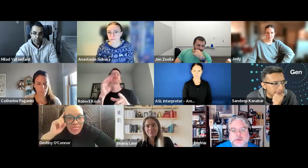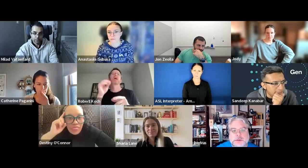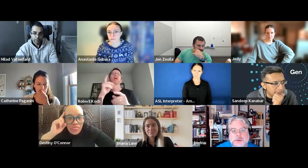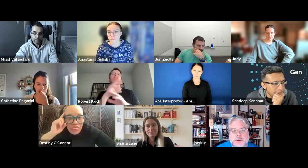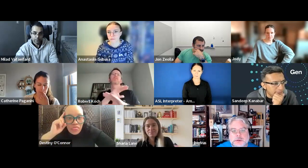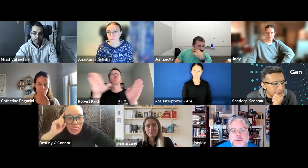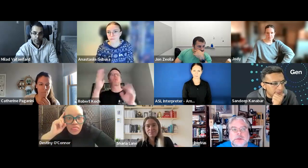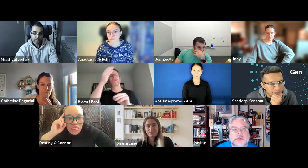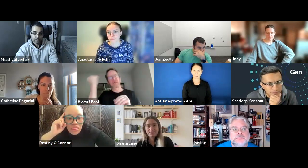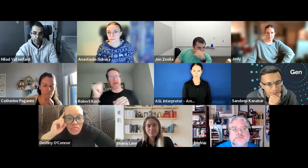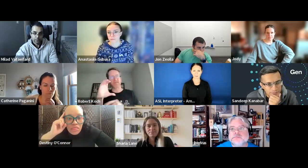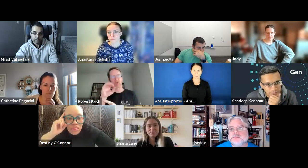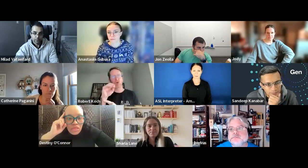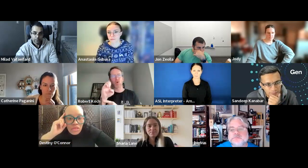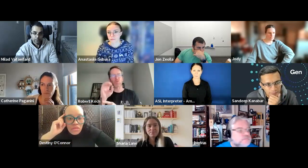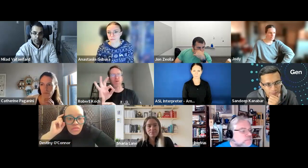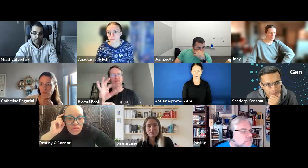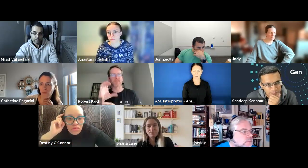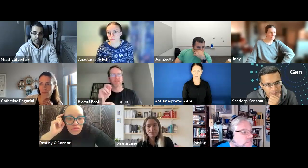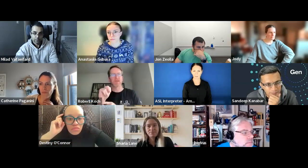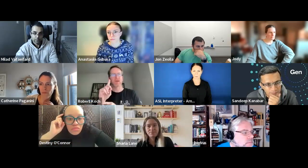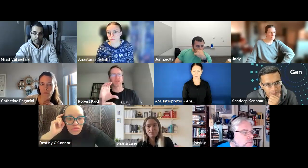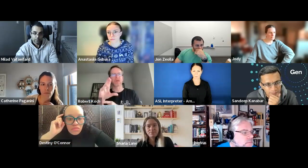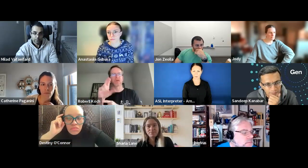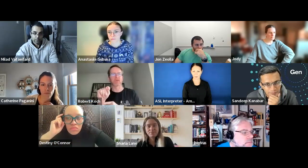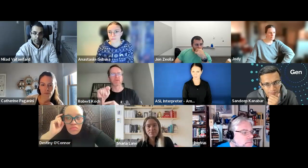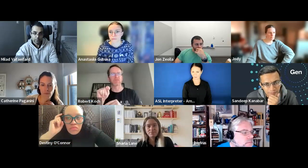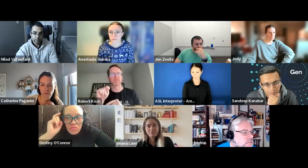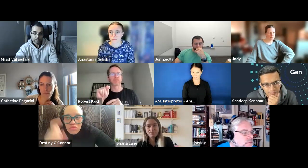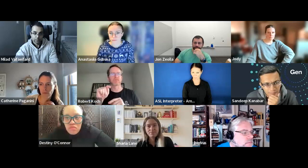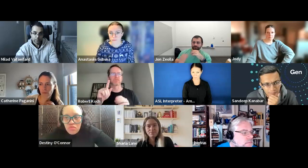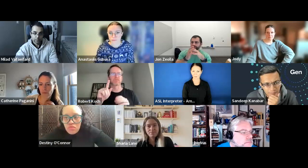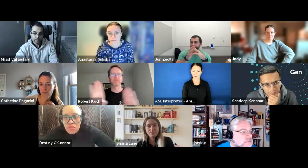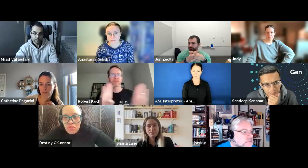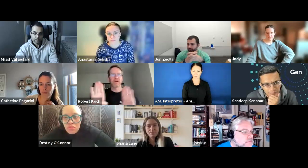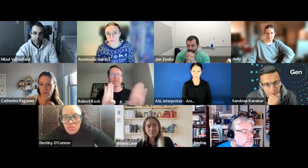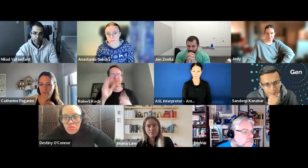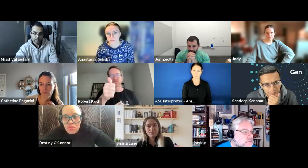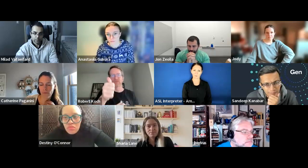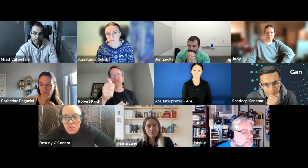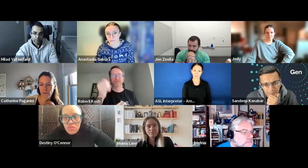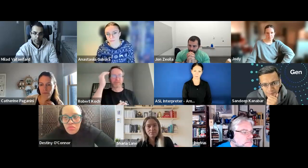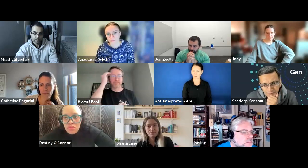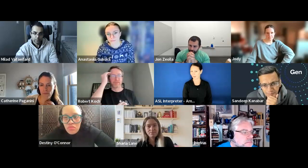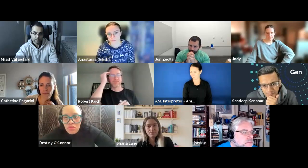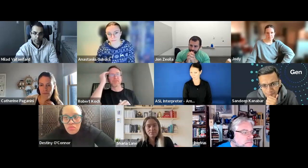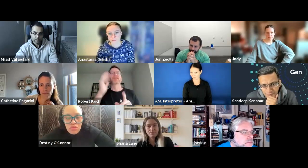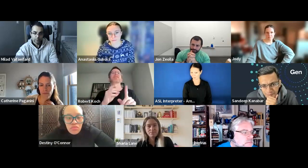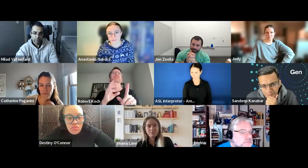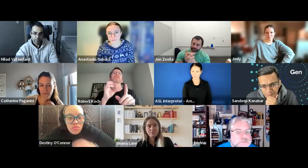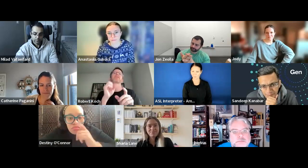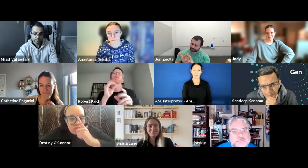Today is December 19th. Don't forget the code of conduct for the meeting. Please